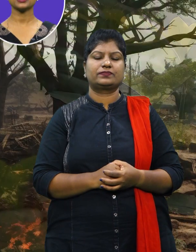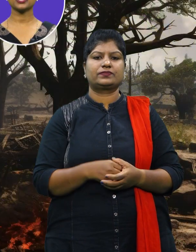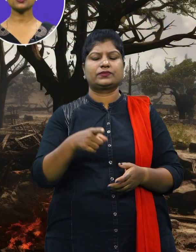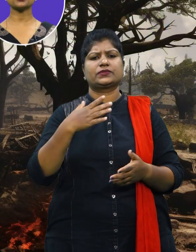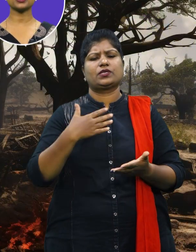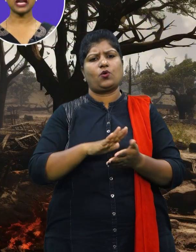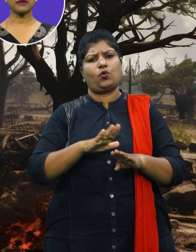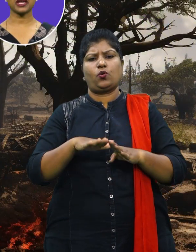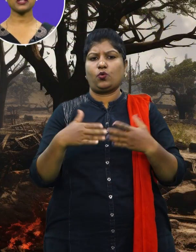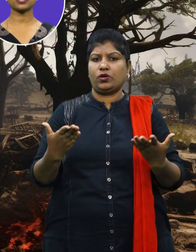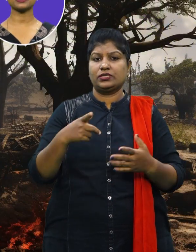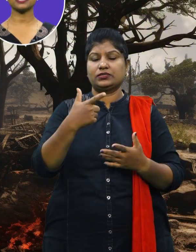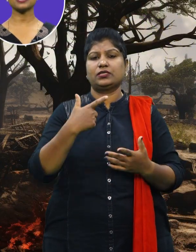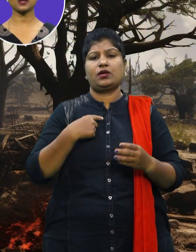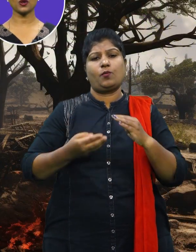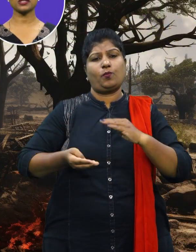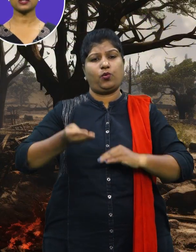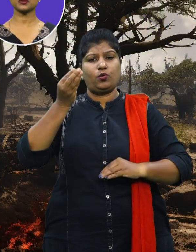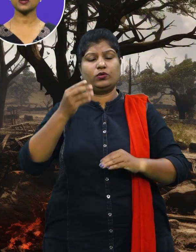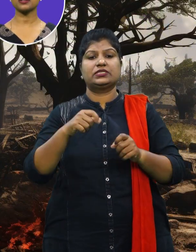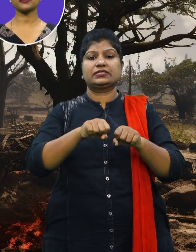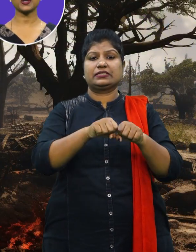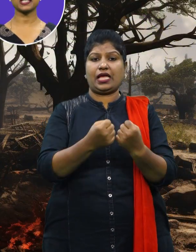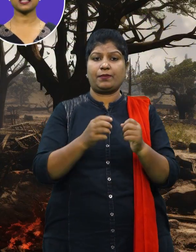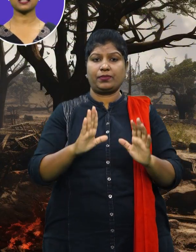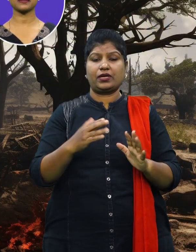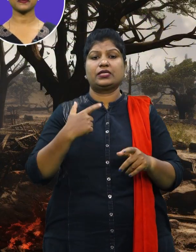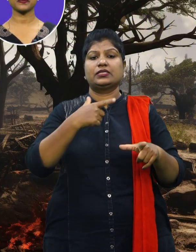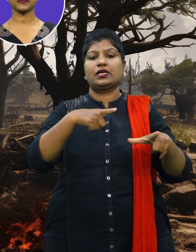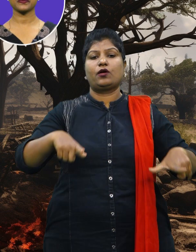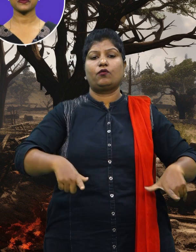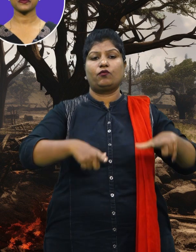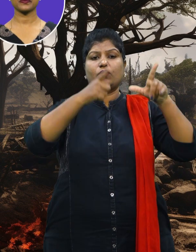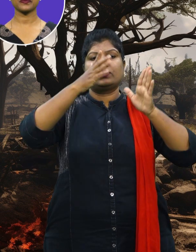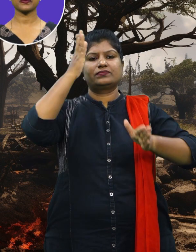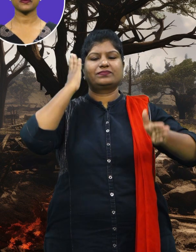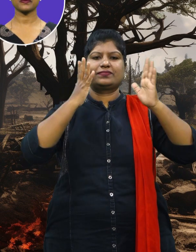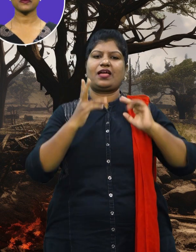Already, huge damage is caused to our forests.